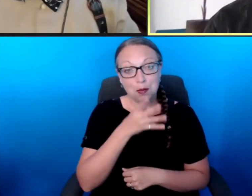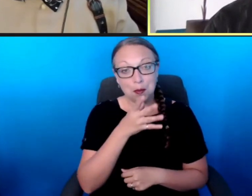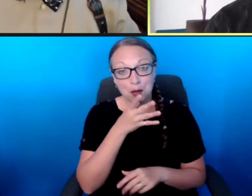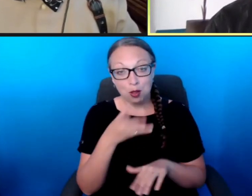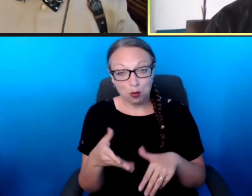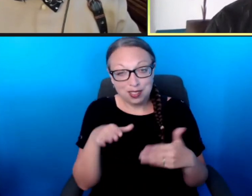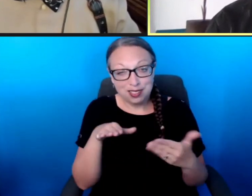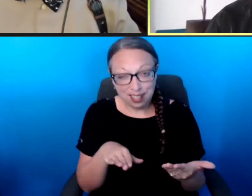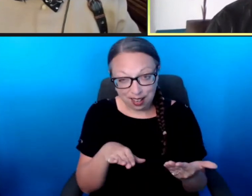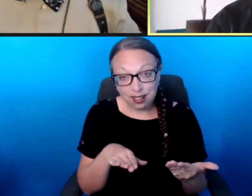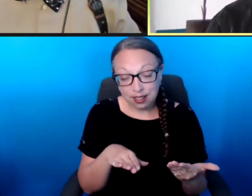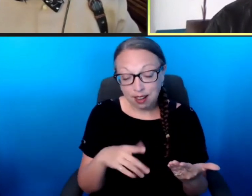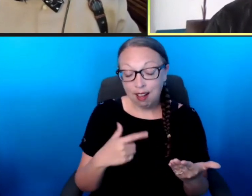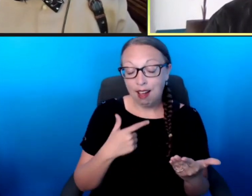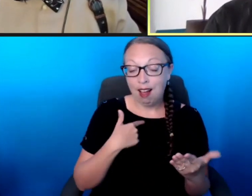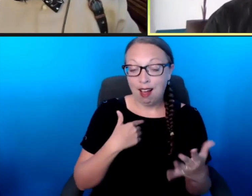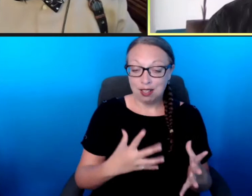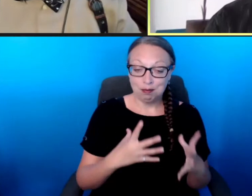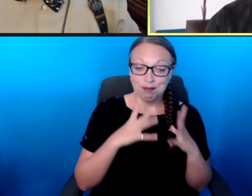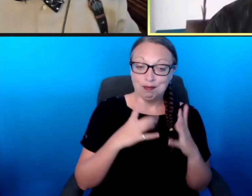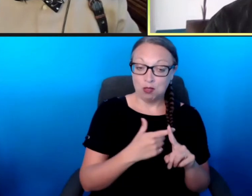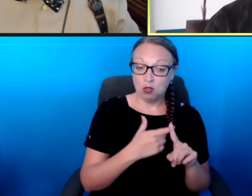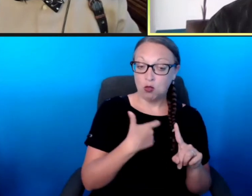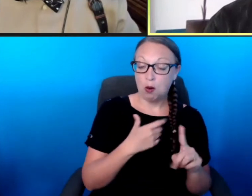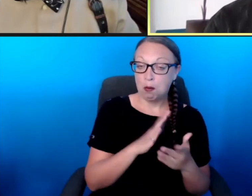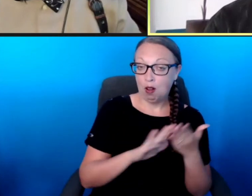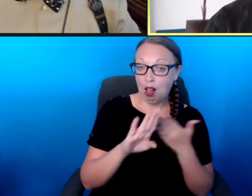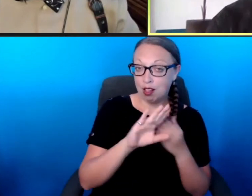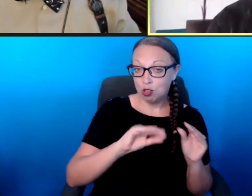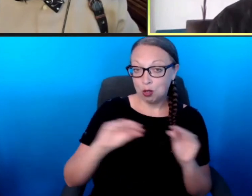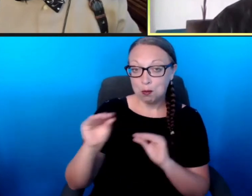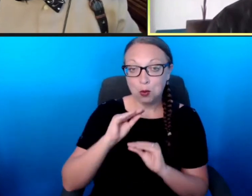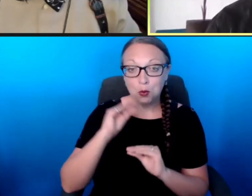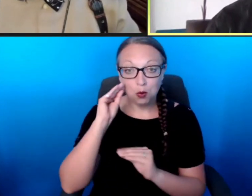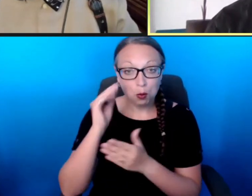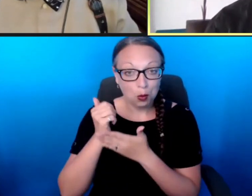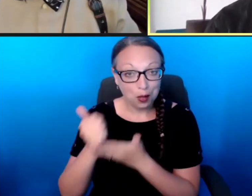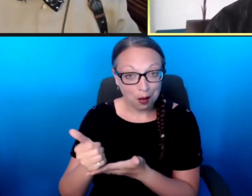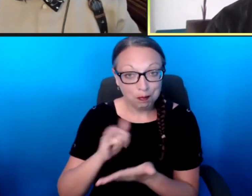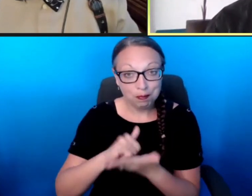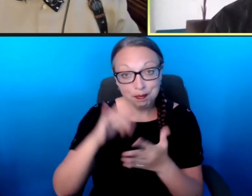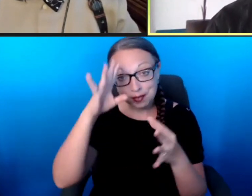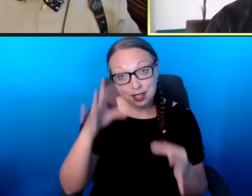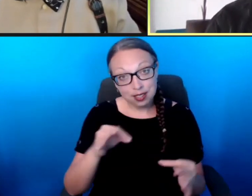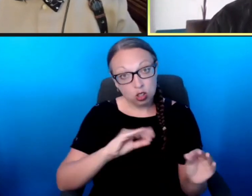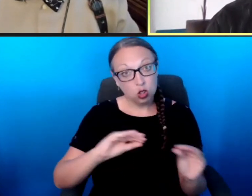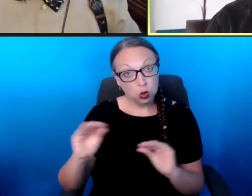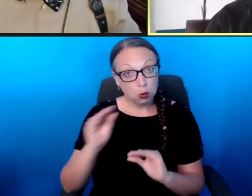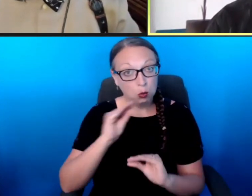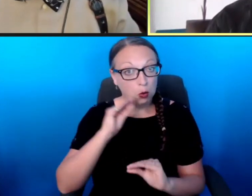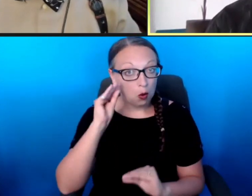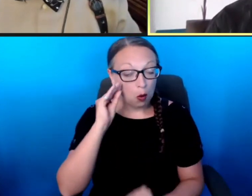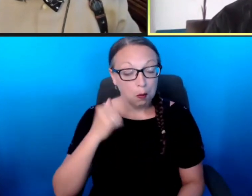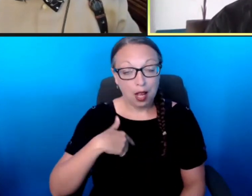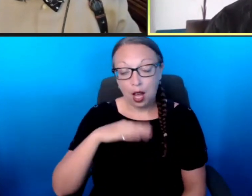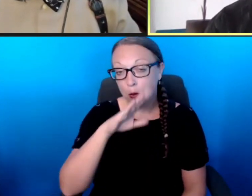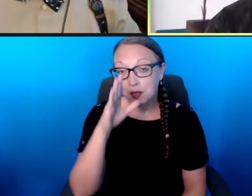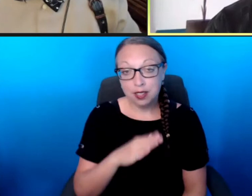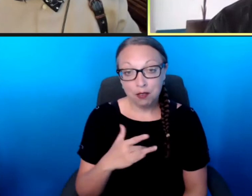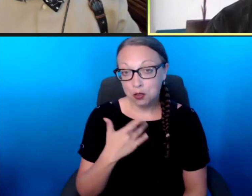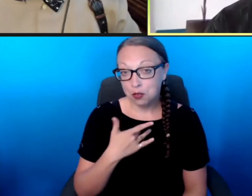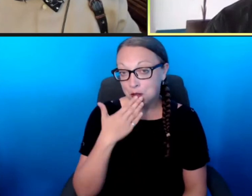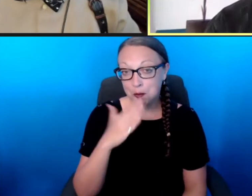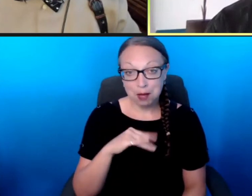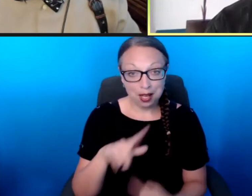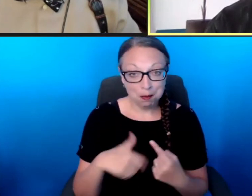of college and moved home to help her out. That decision to move home at that time of my life is one I would never regret. The